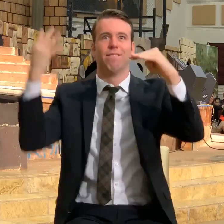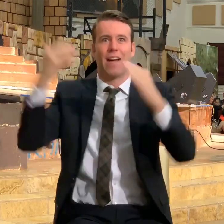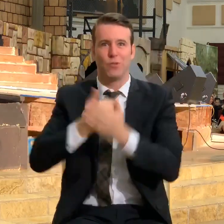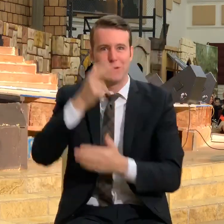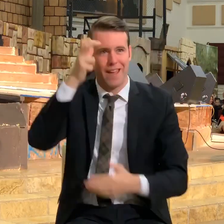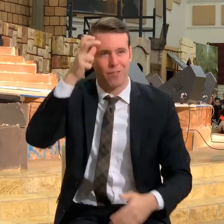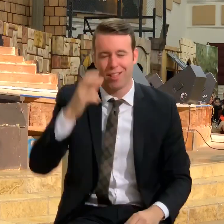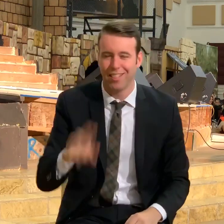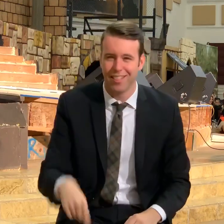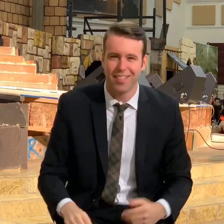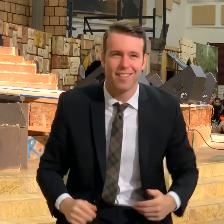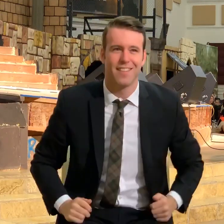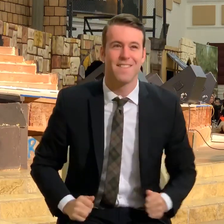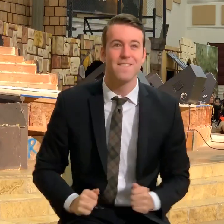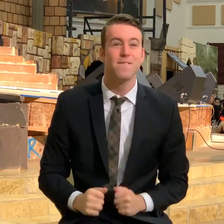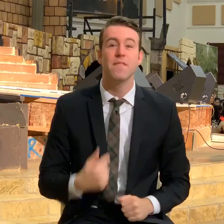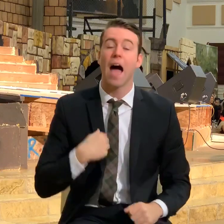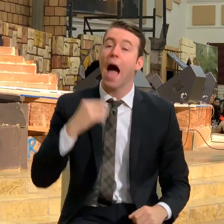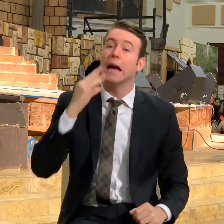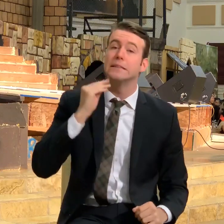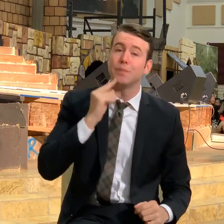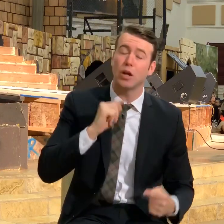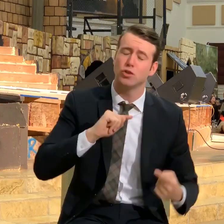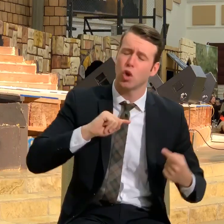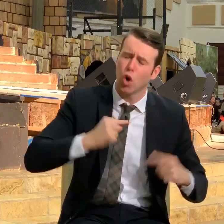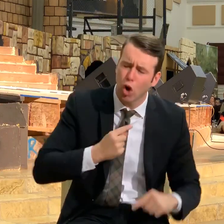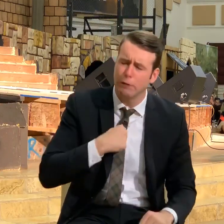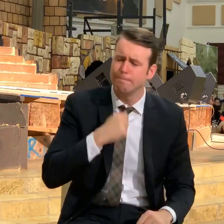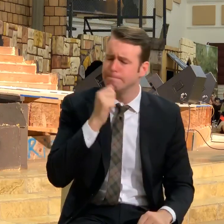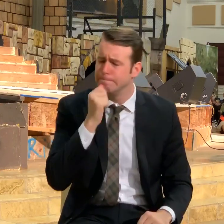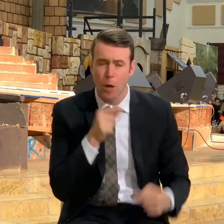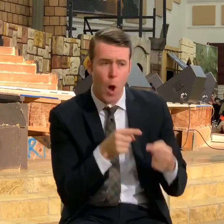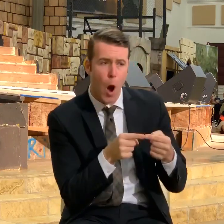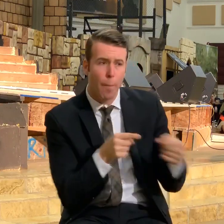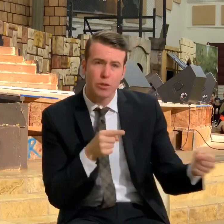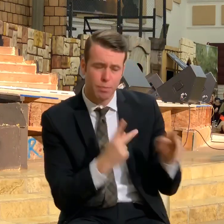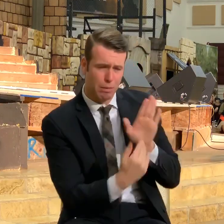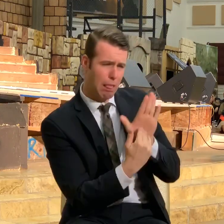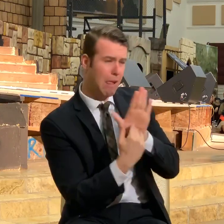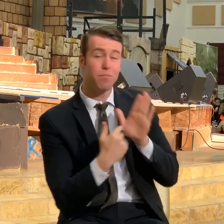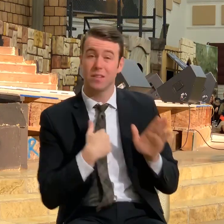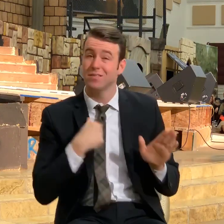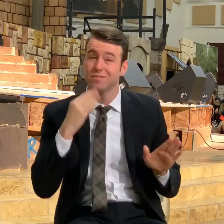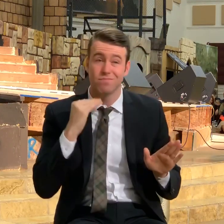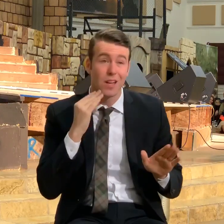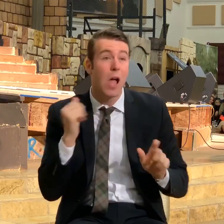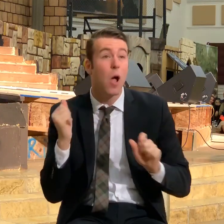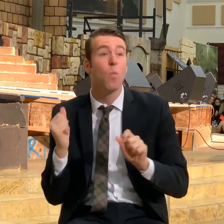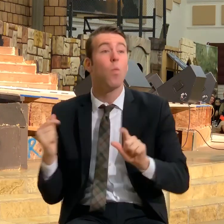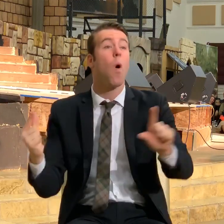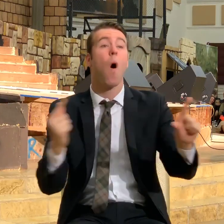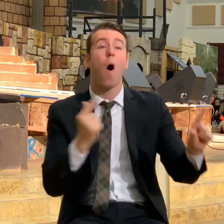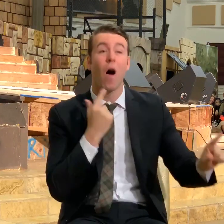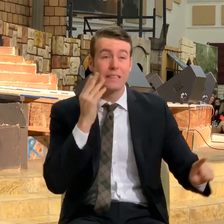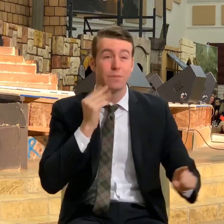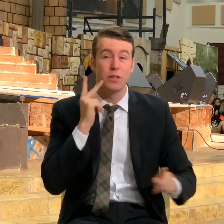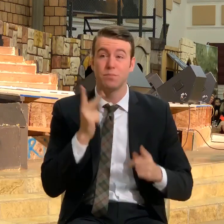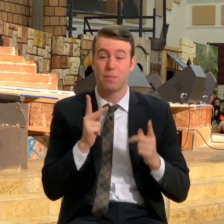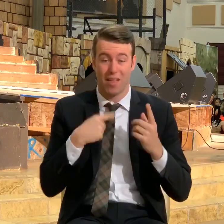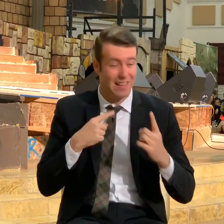I have experienced some hurt. I've experienced some opposition like you have. We've all had people walk away.